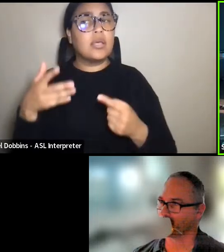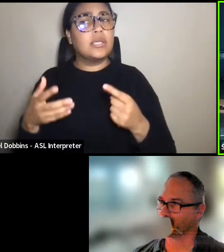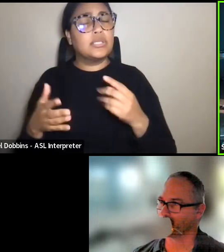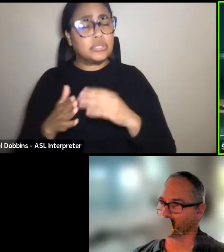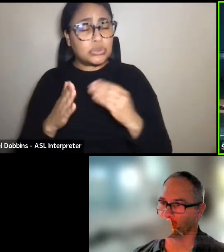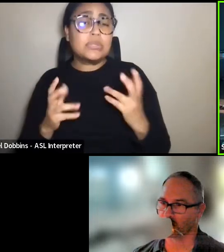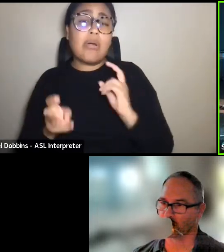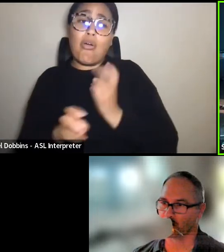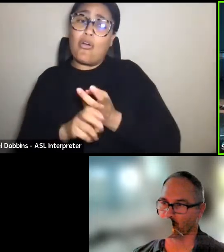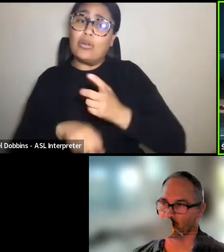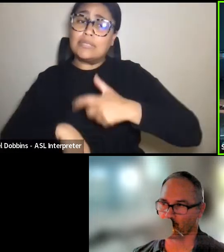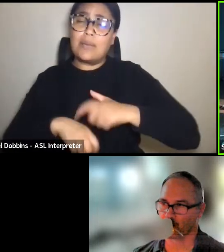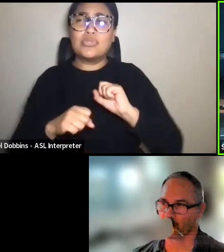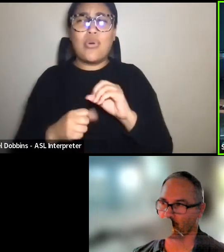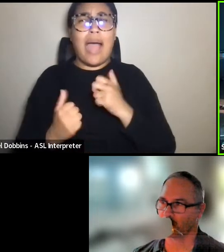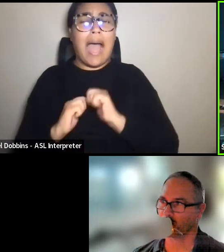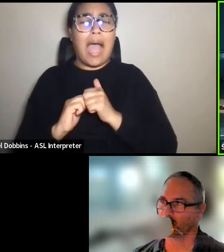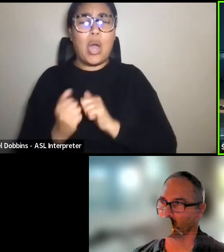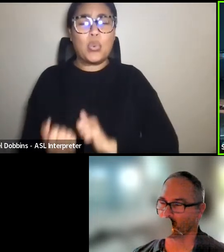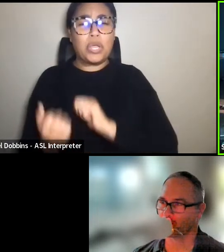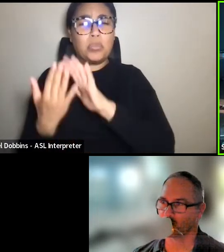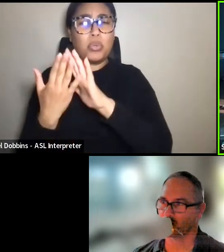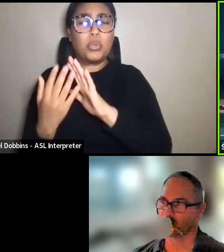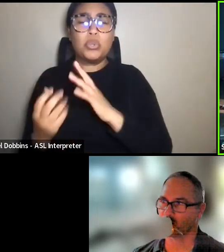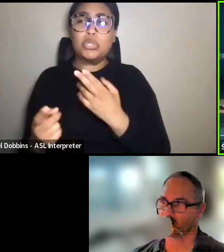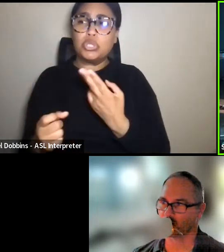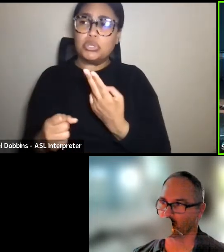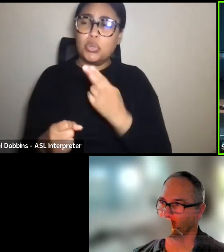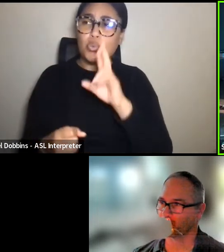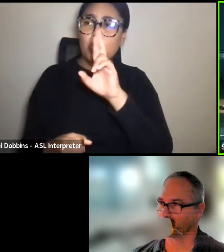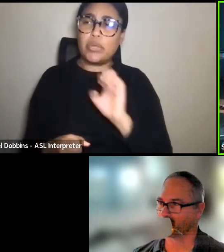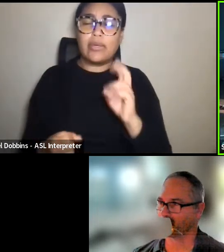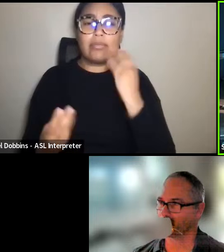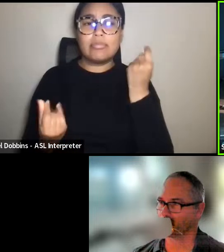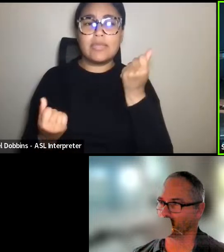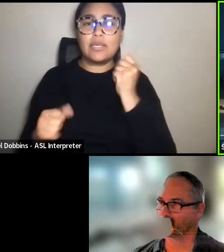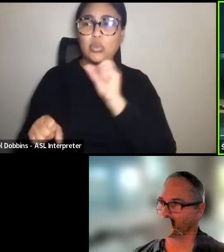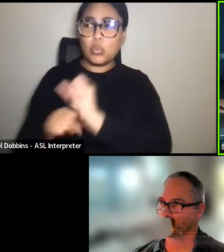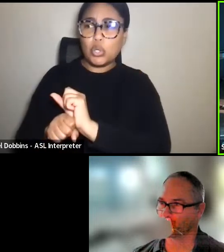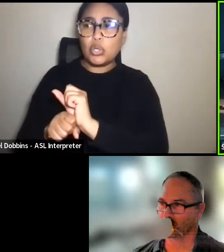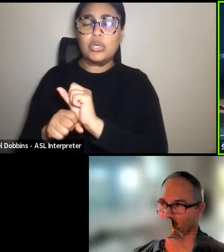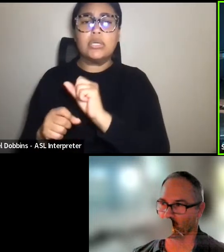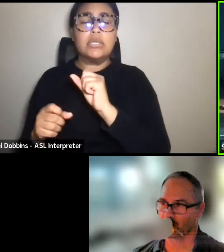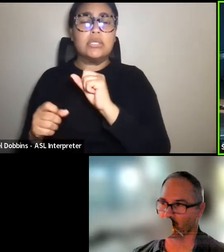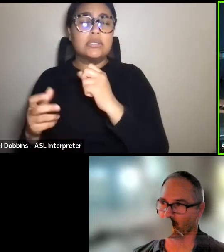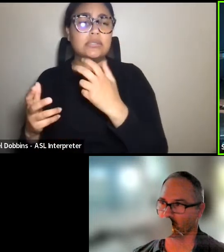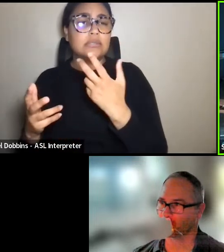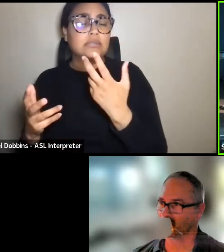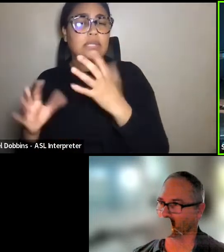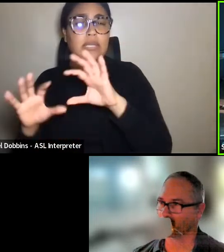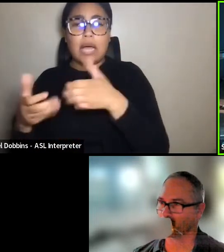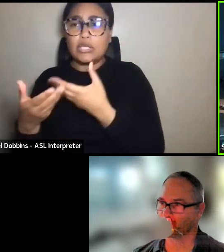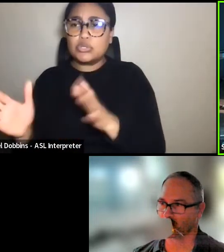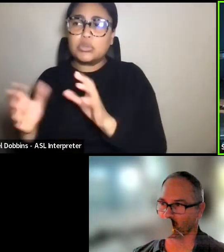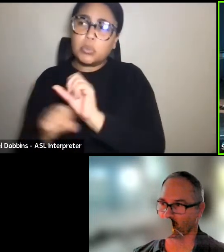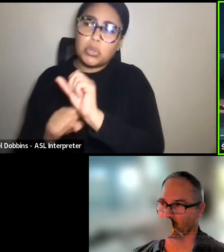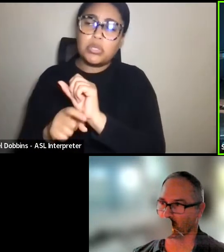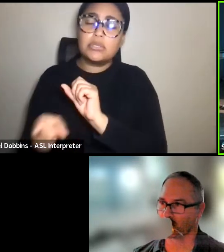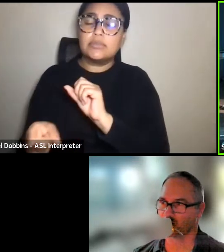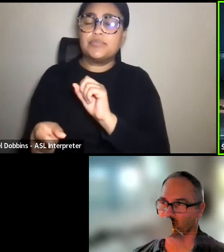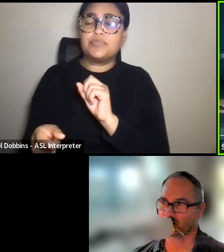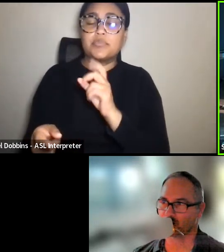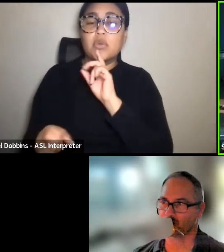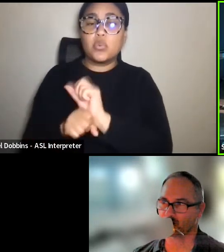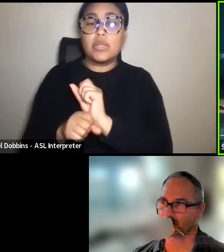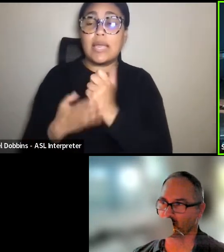time. Mhm. And so how do we create and rethink assignments, rethink what education is, and really help